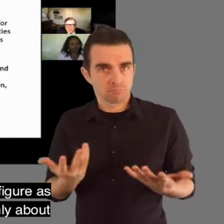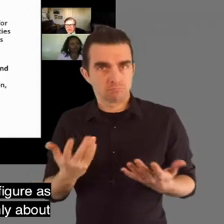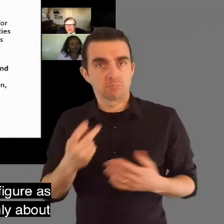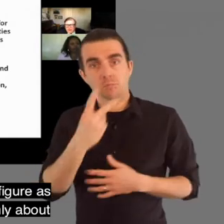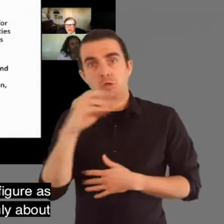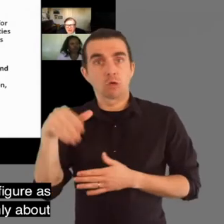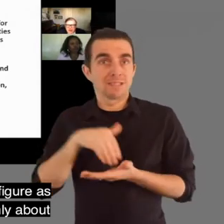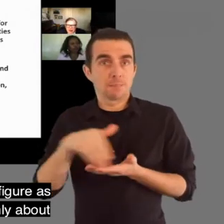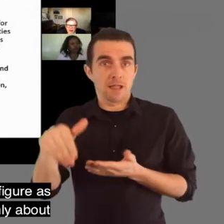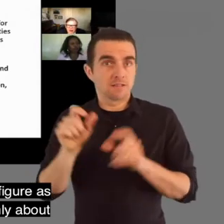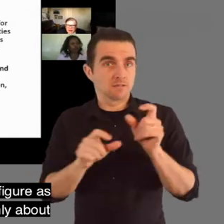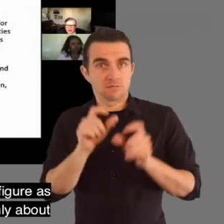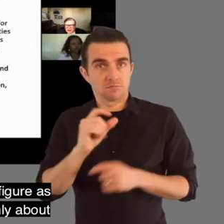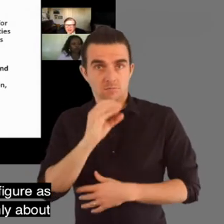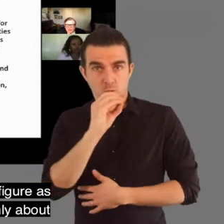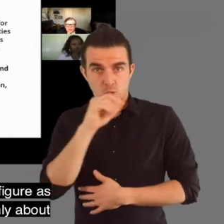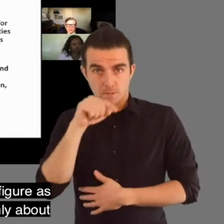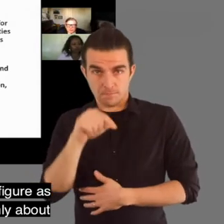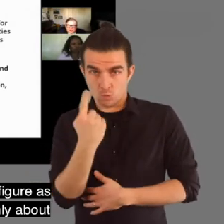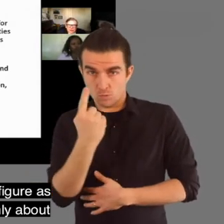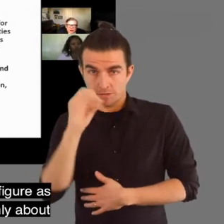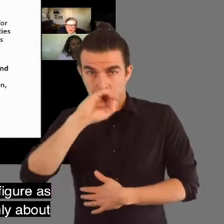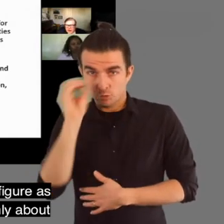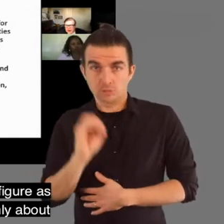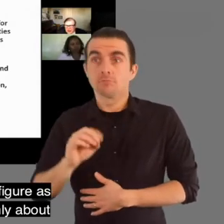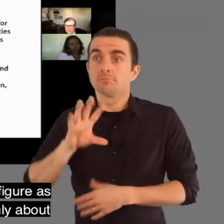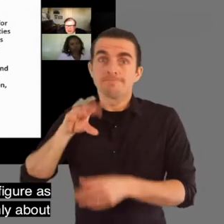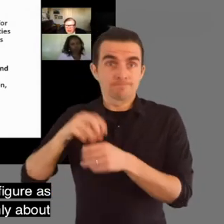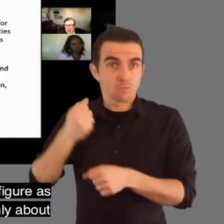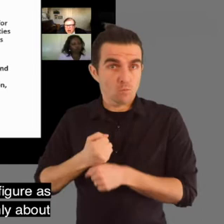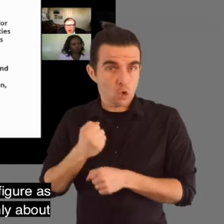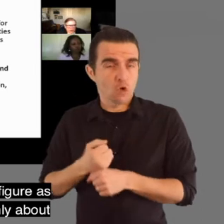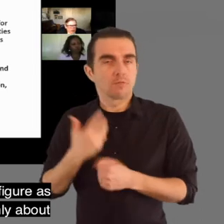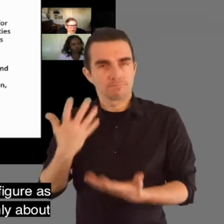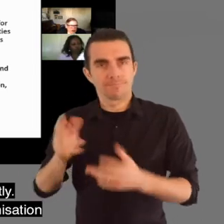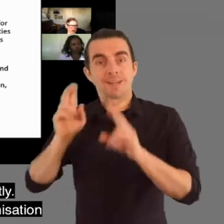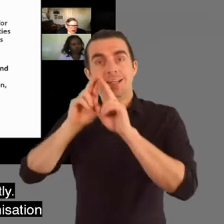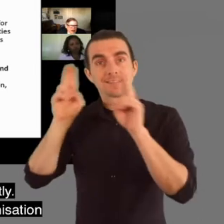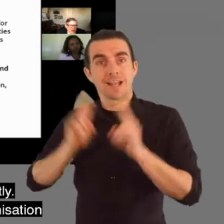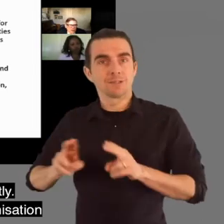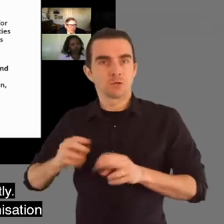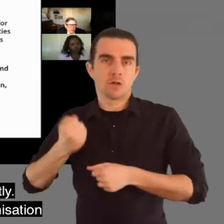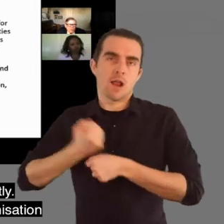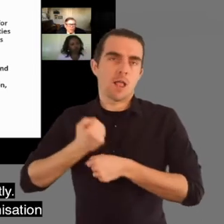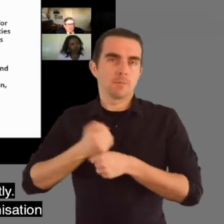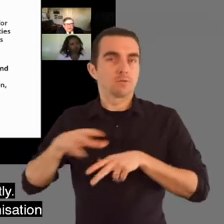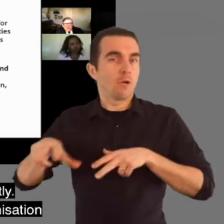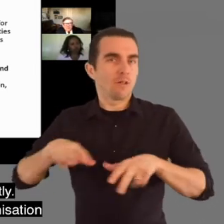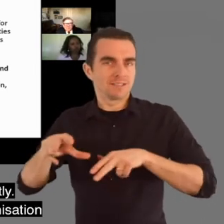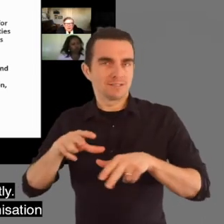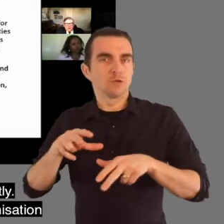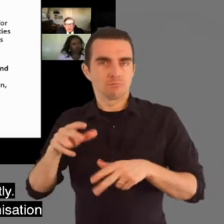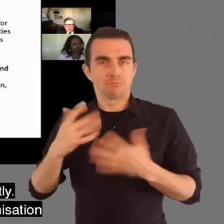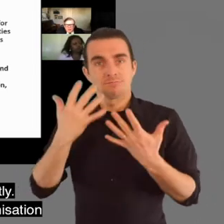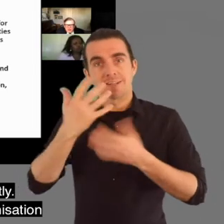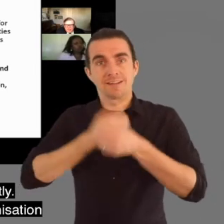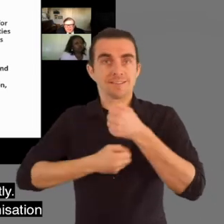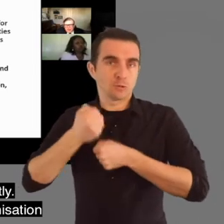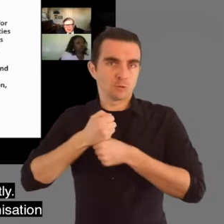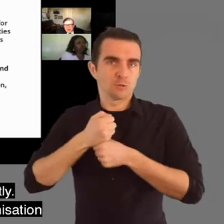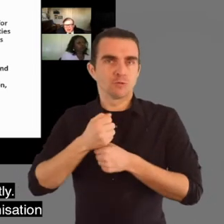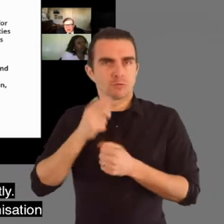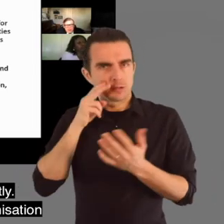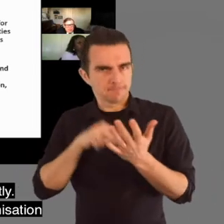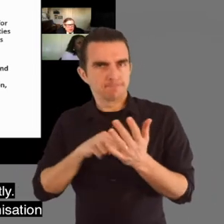put the figure as at nearer to 200 million, of whom only about 0.1% are employed currently.